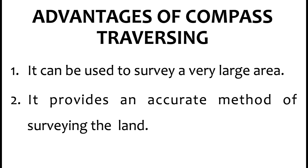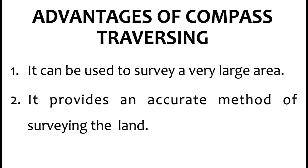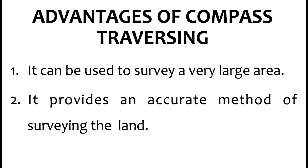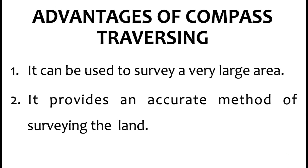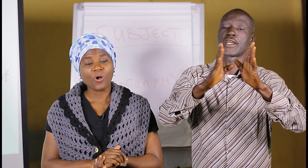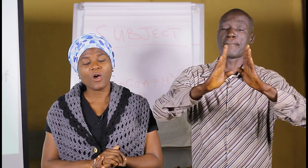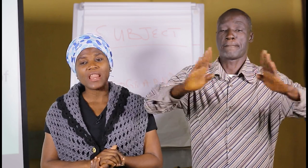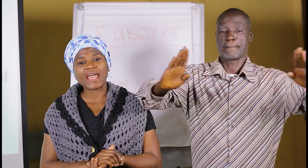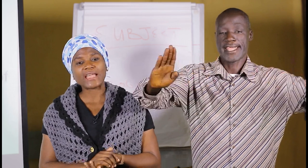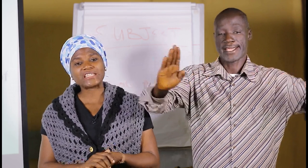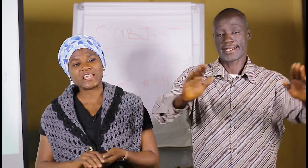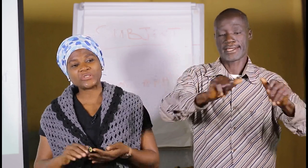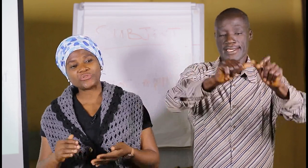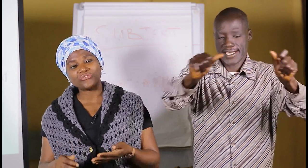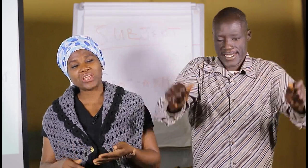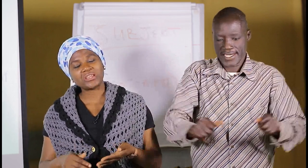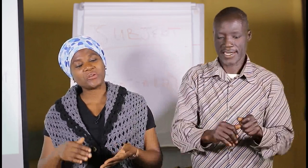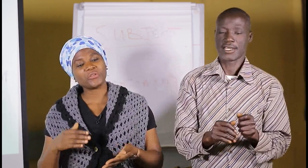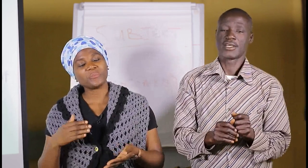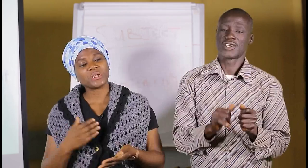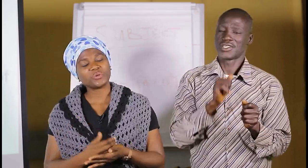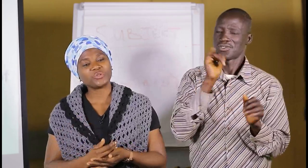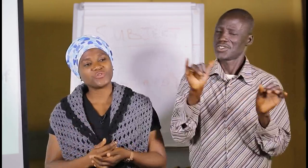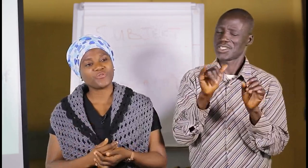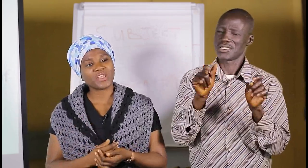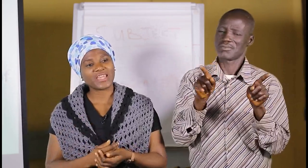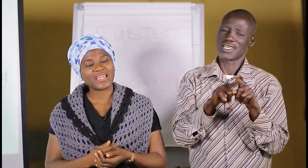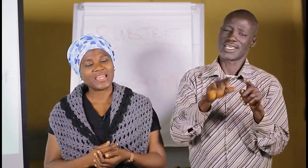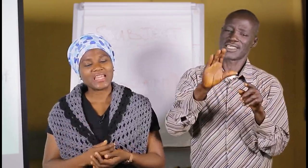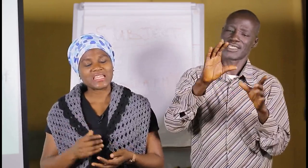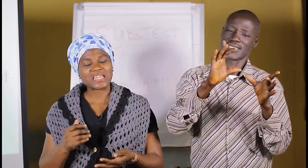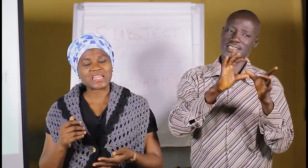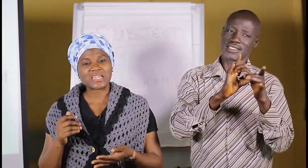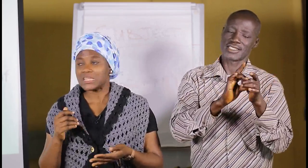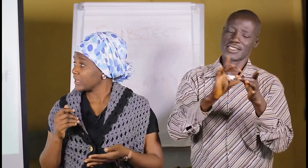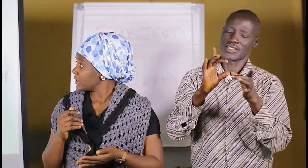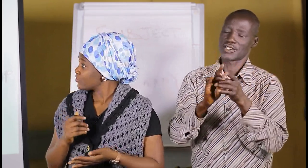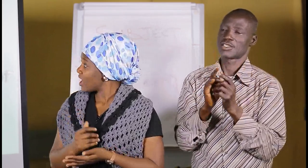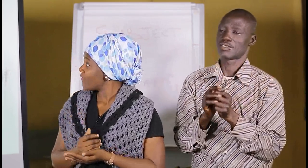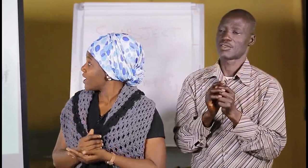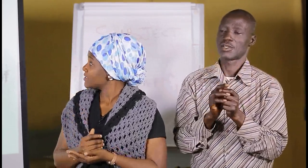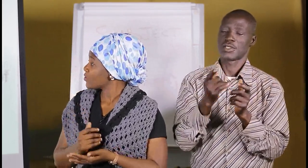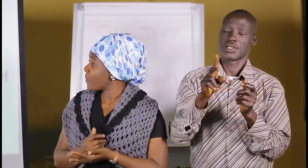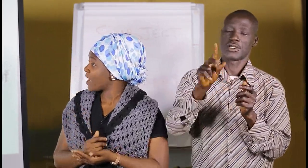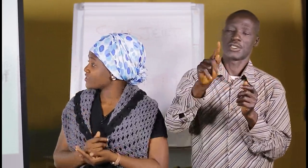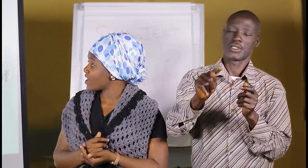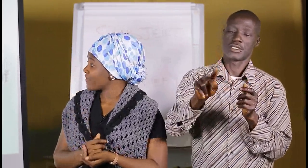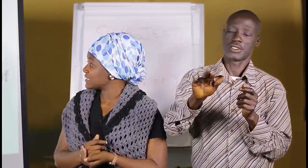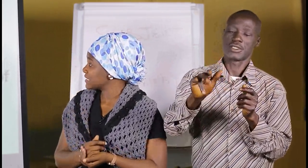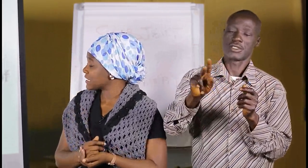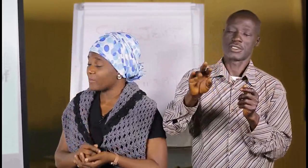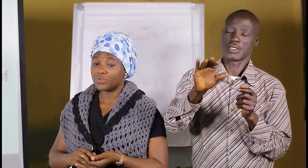area. Unlike chain surveying and other methods of survey, the